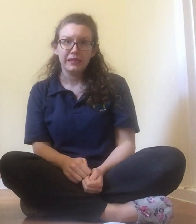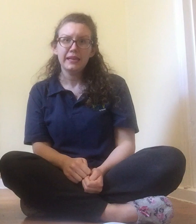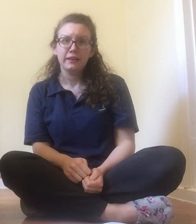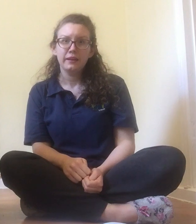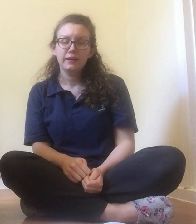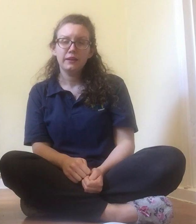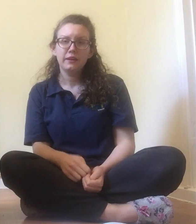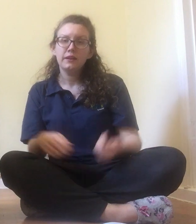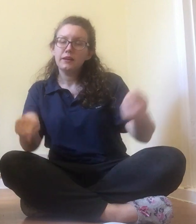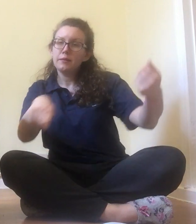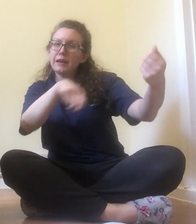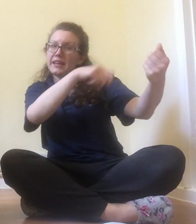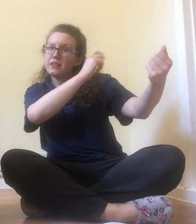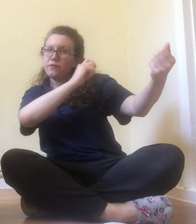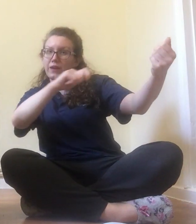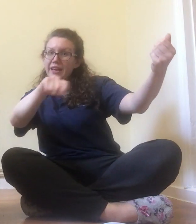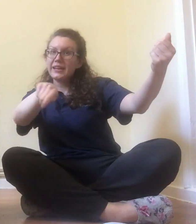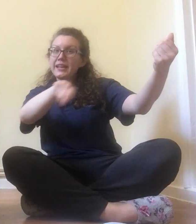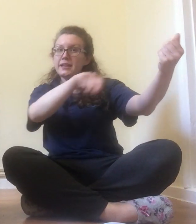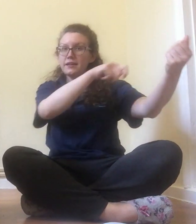Berlin played the violin.